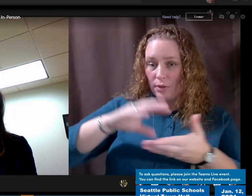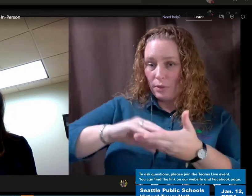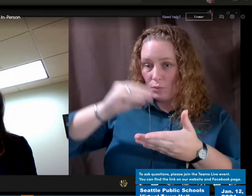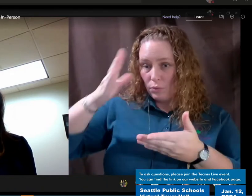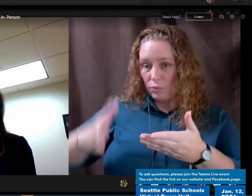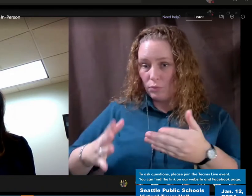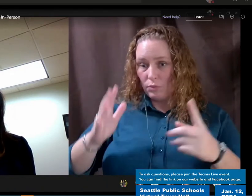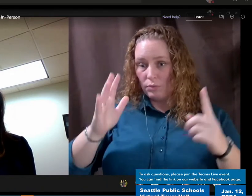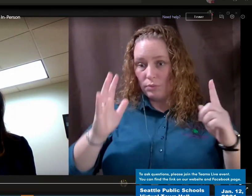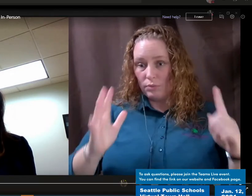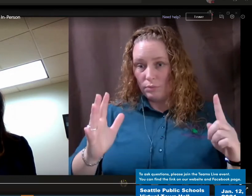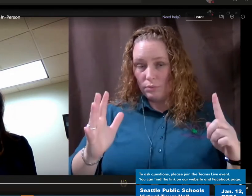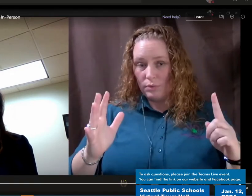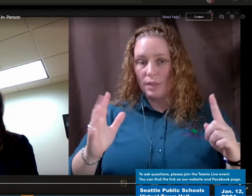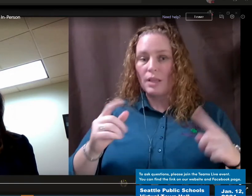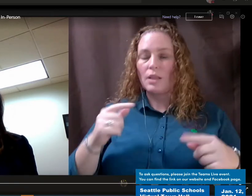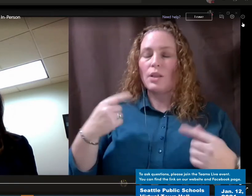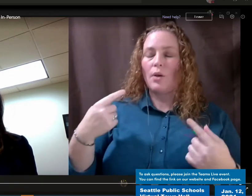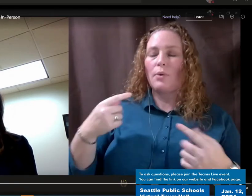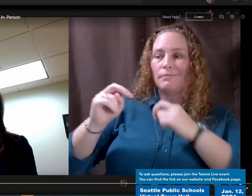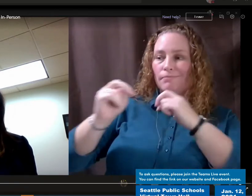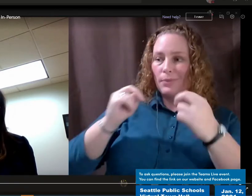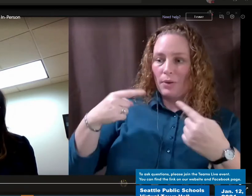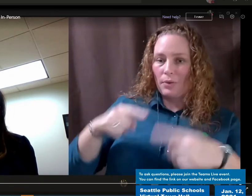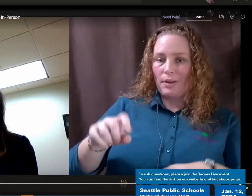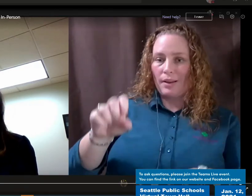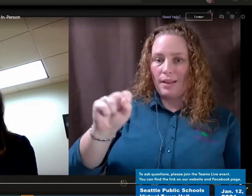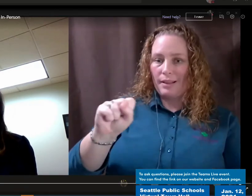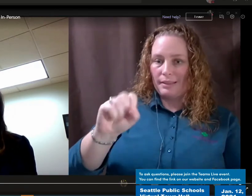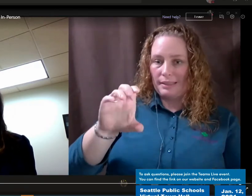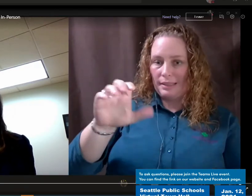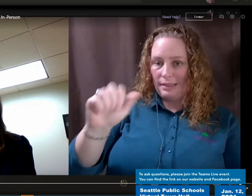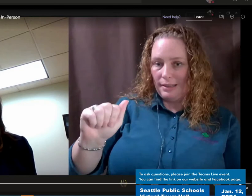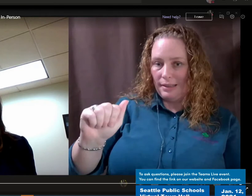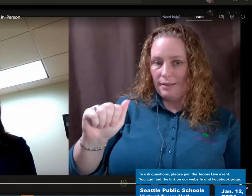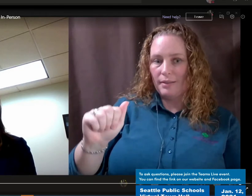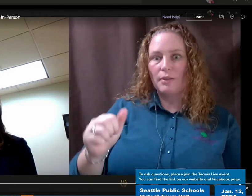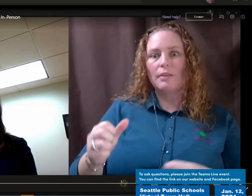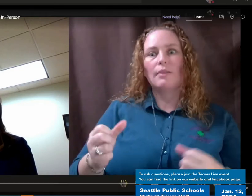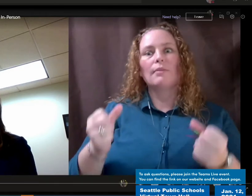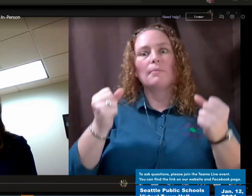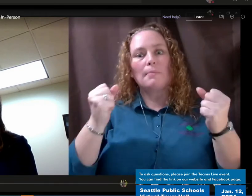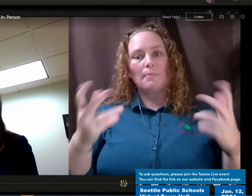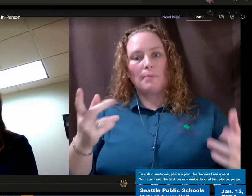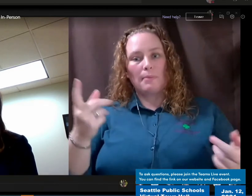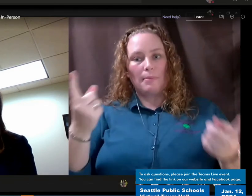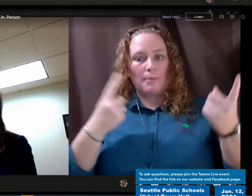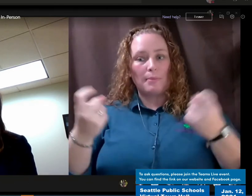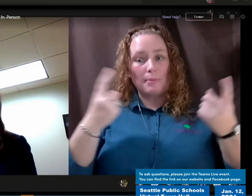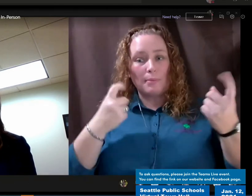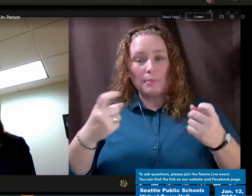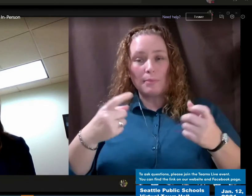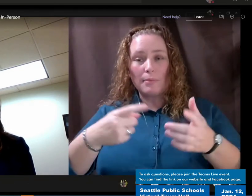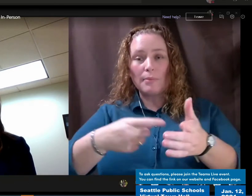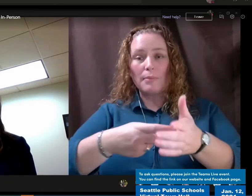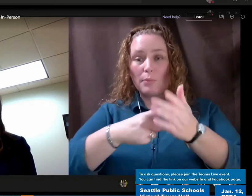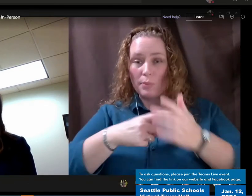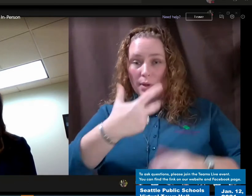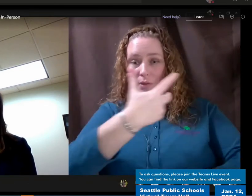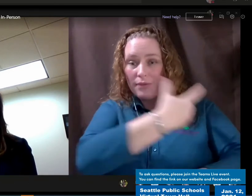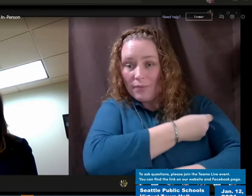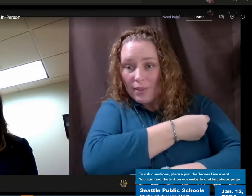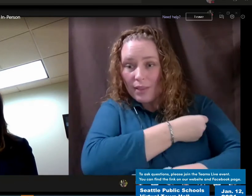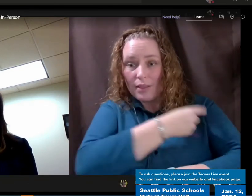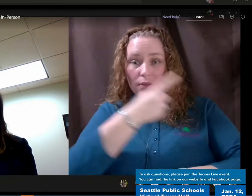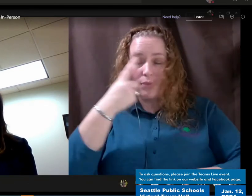details during negotiations. We've had a lot of questions about whether or not we will require the vaccine for educators. That is